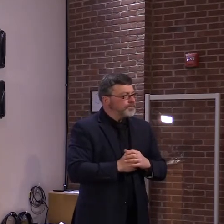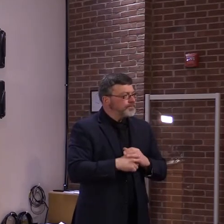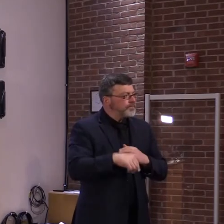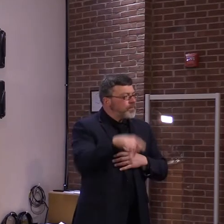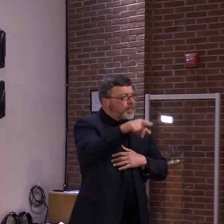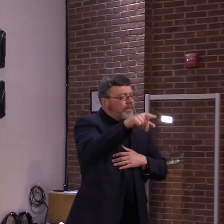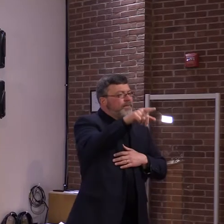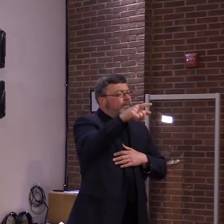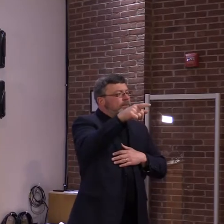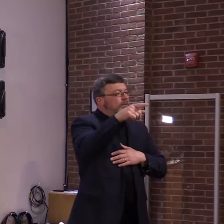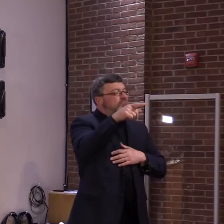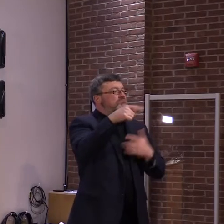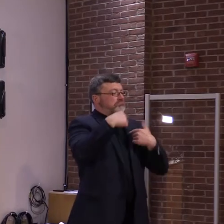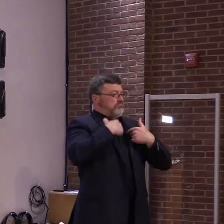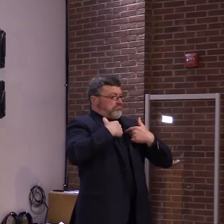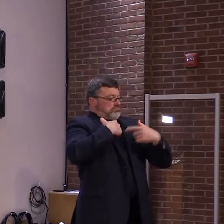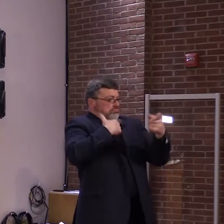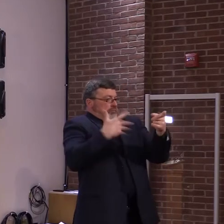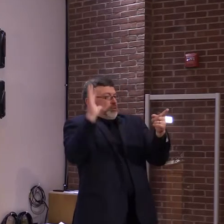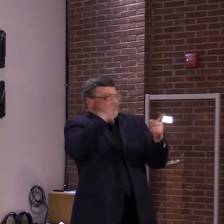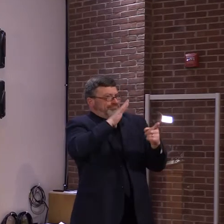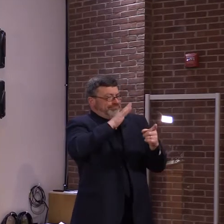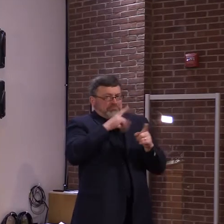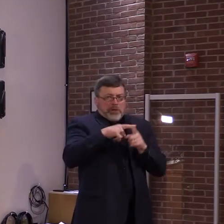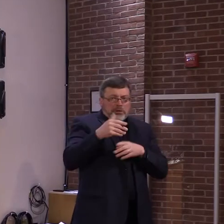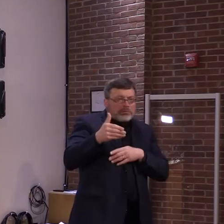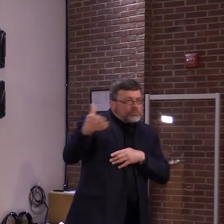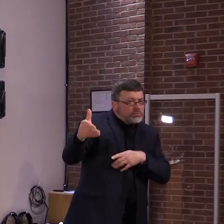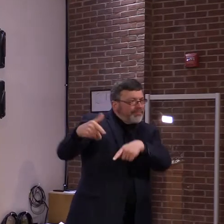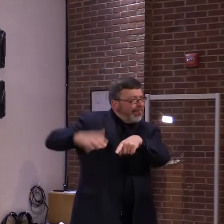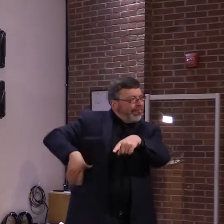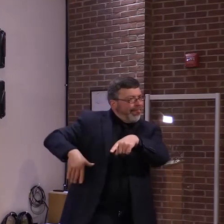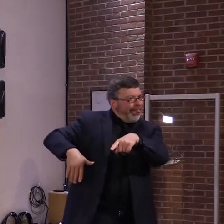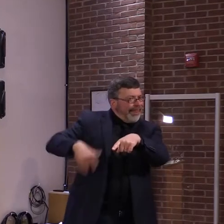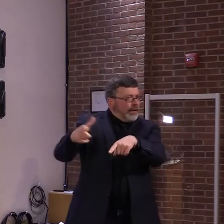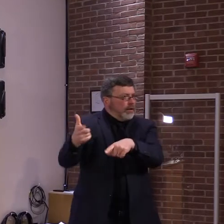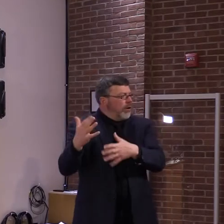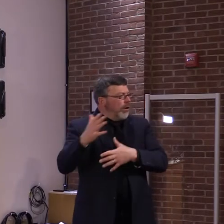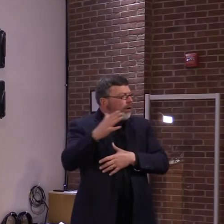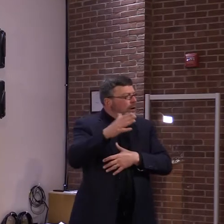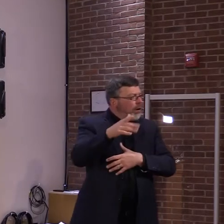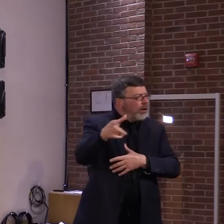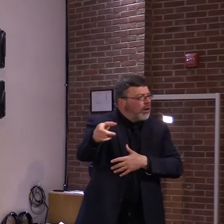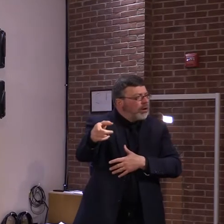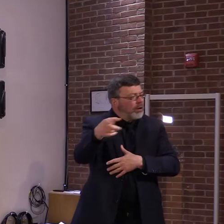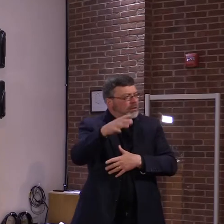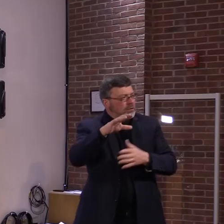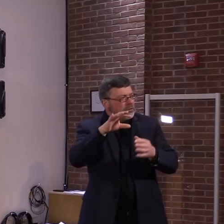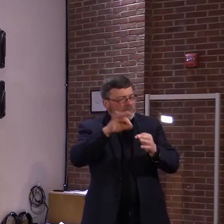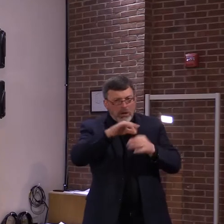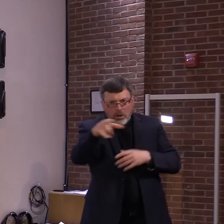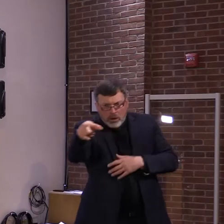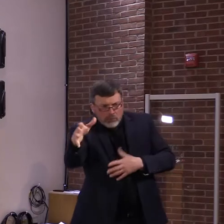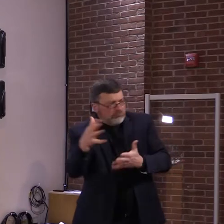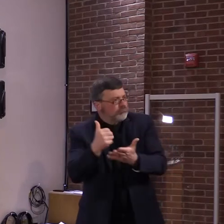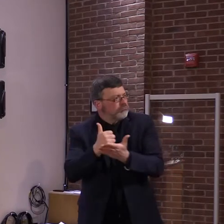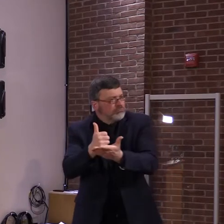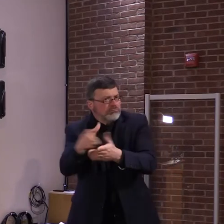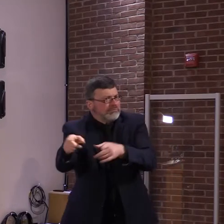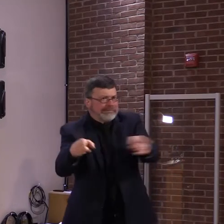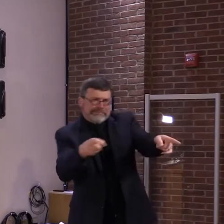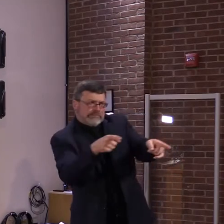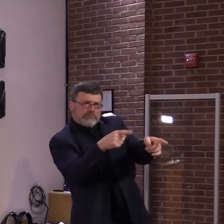more interesting experience, or a walk-in or drive-through opportunity, or just doesn't want to be bothered with scheduling